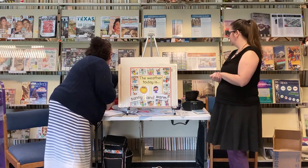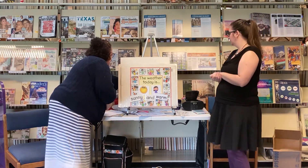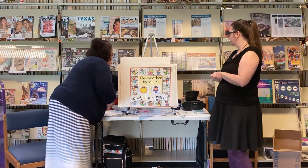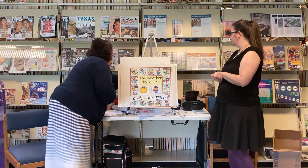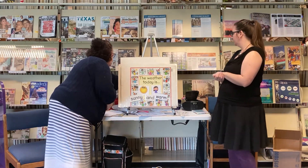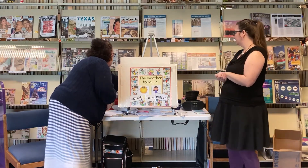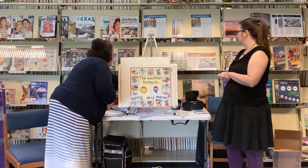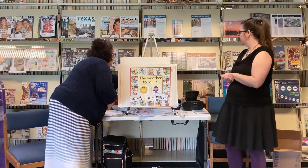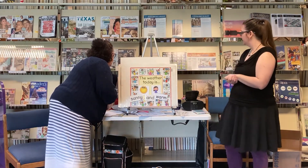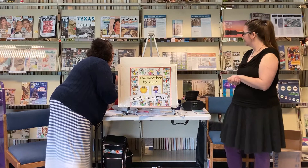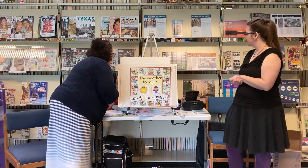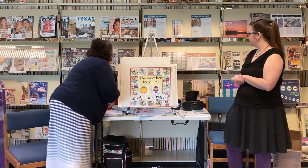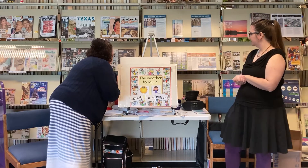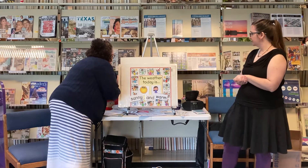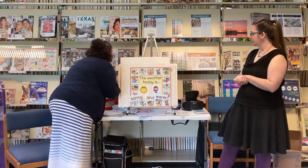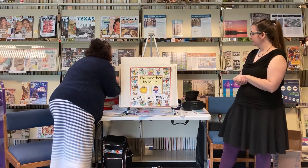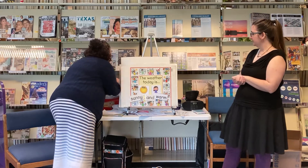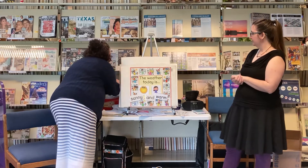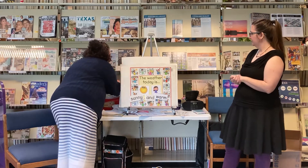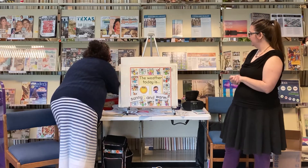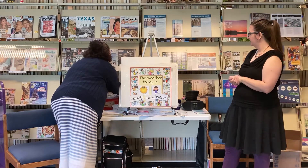them. Yep. That's the one I'm afraid of.